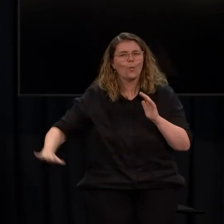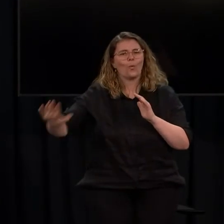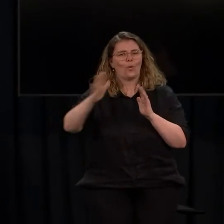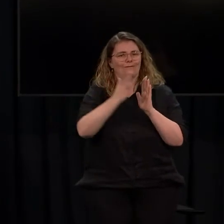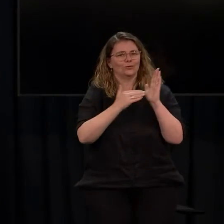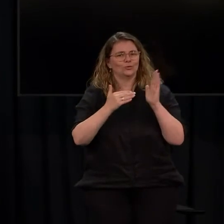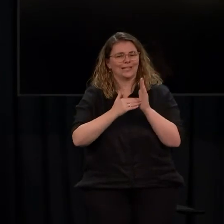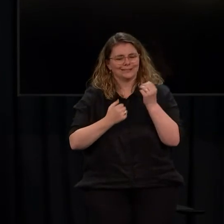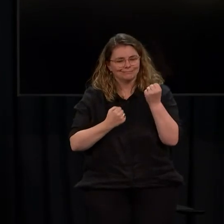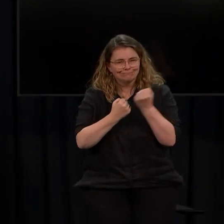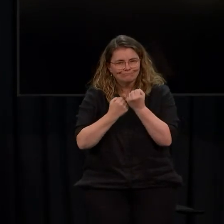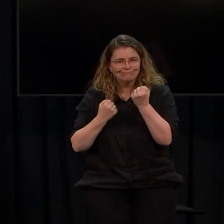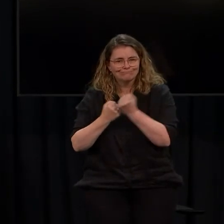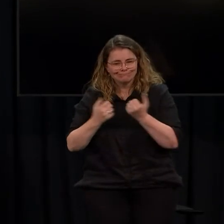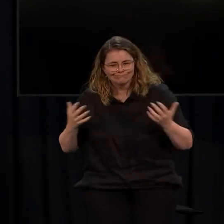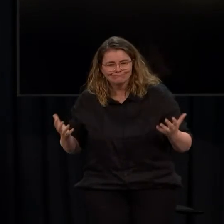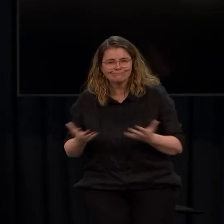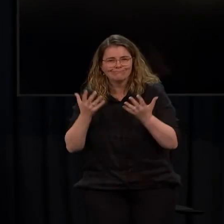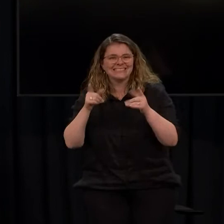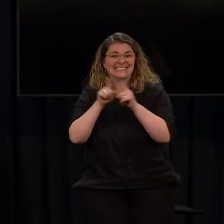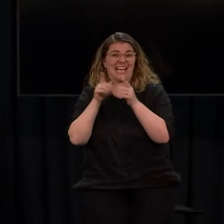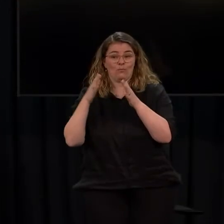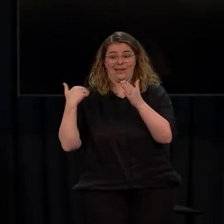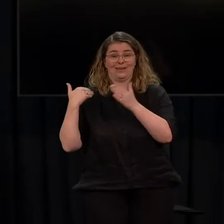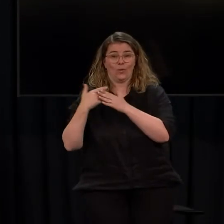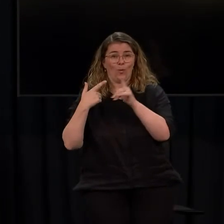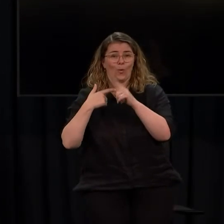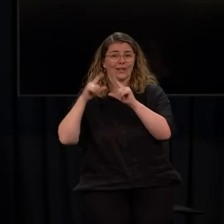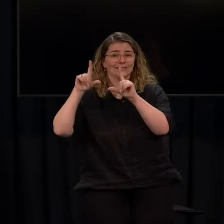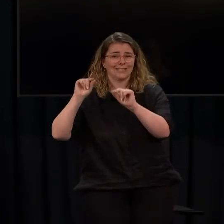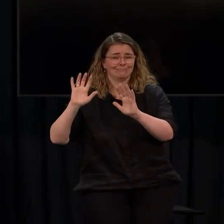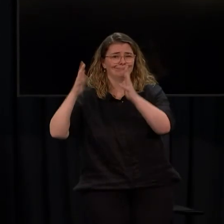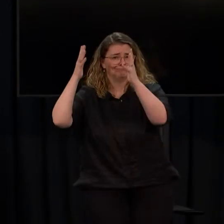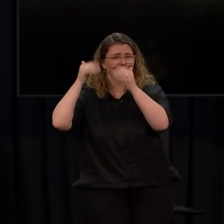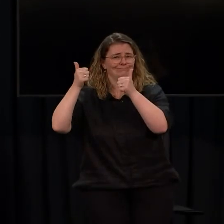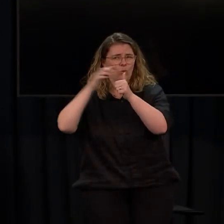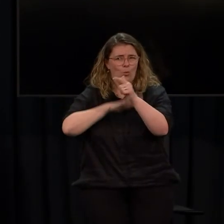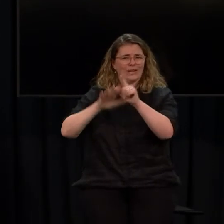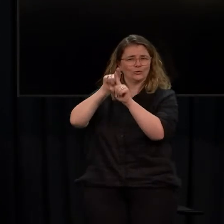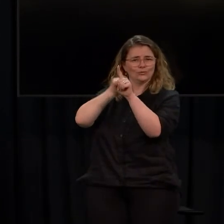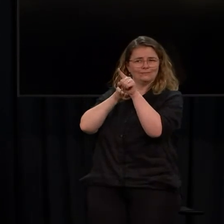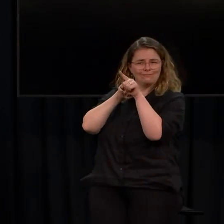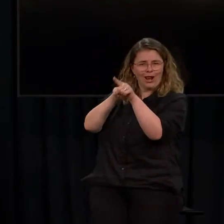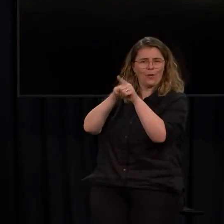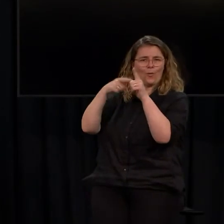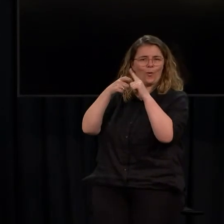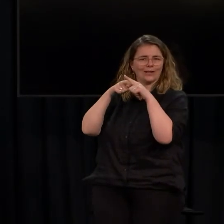of us driving in the same way that Auckland has towards those high vaccination rates. At the moment,